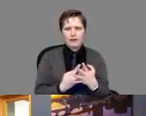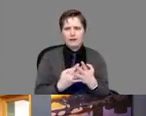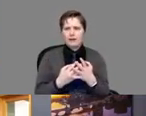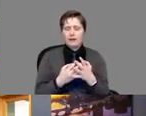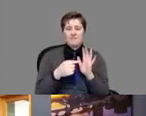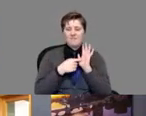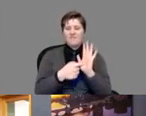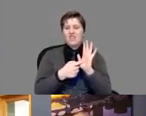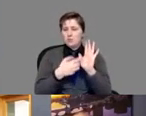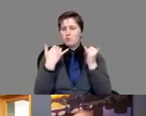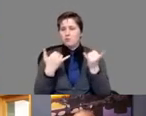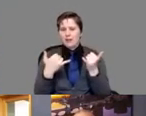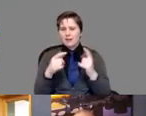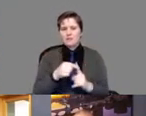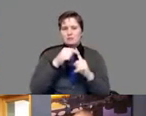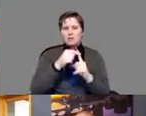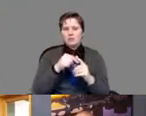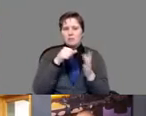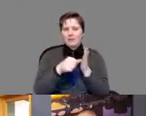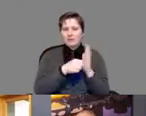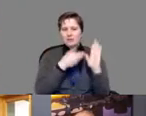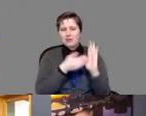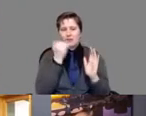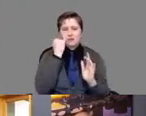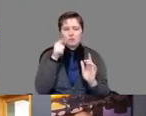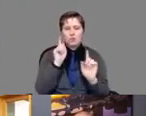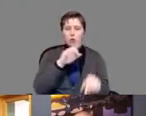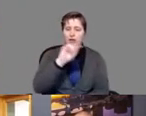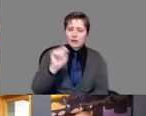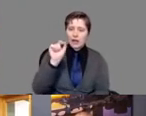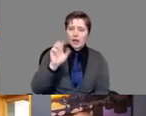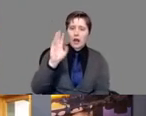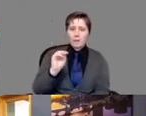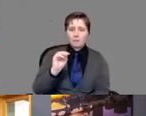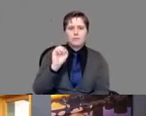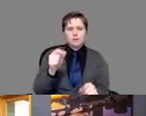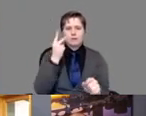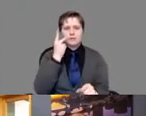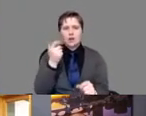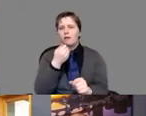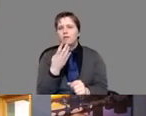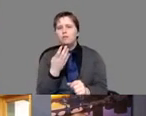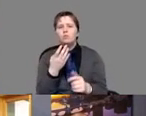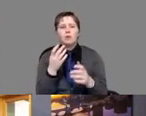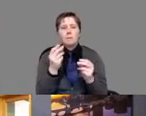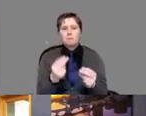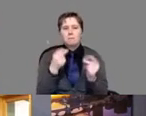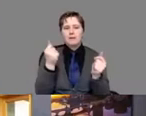feature that up on a special page on the site. So if you were to go to Toledo.com, you would see a couple of